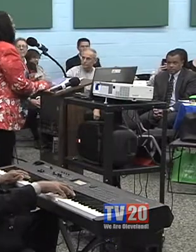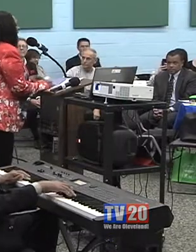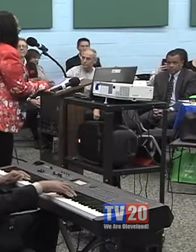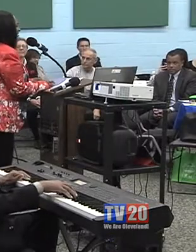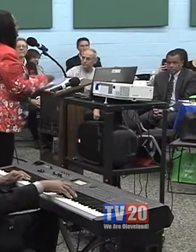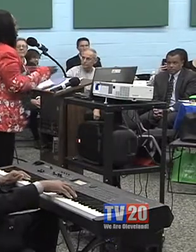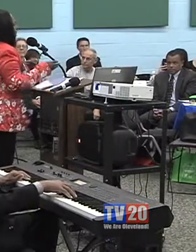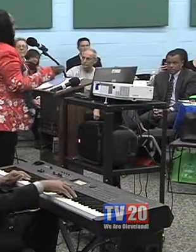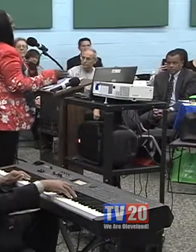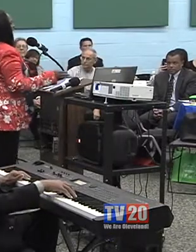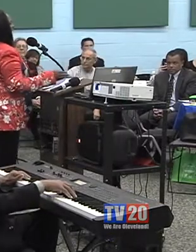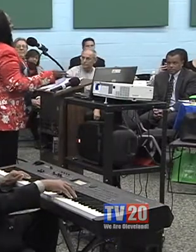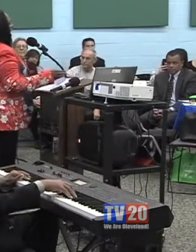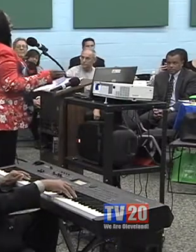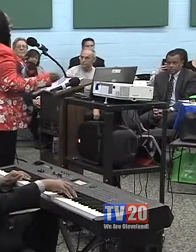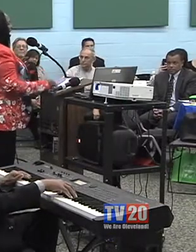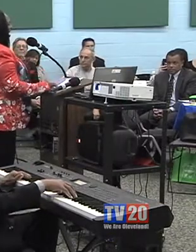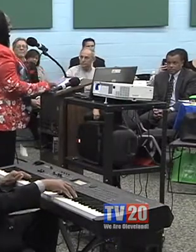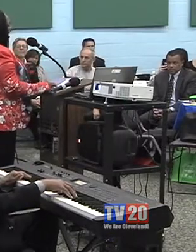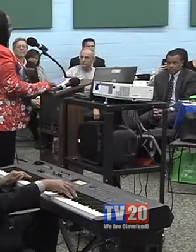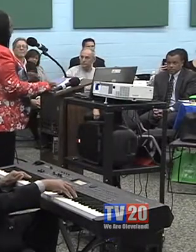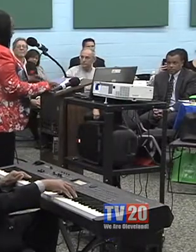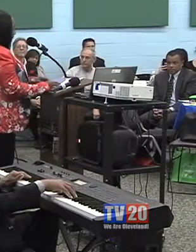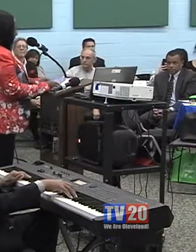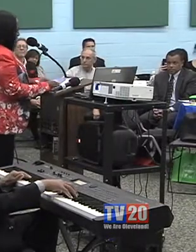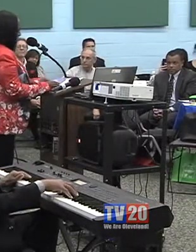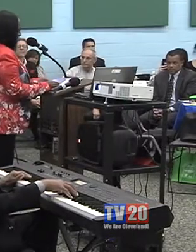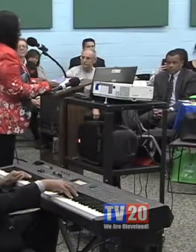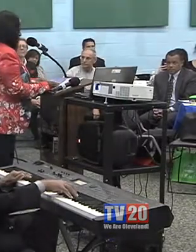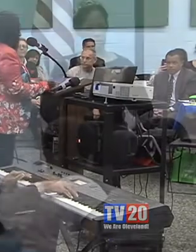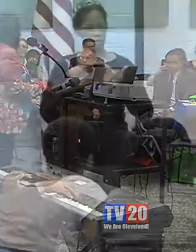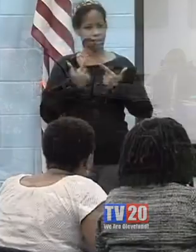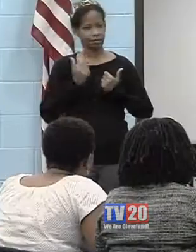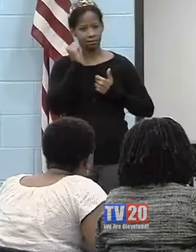for a land so fair,